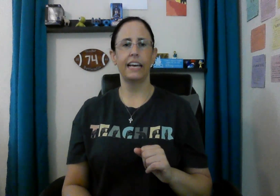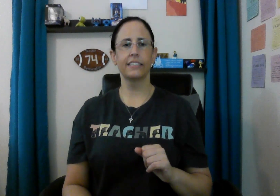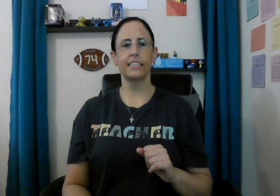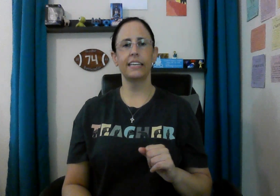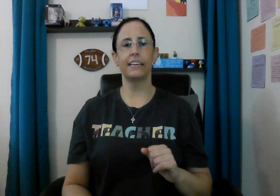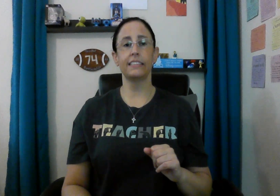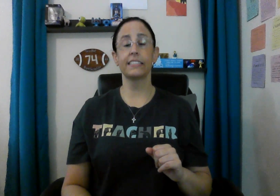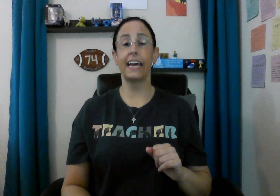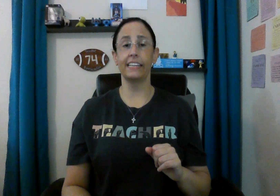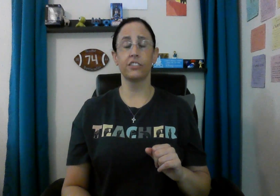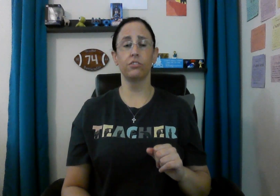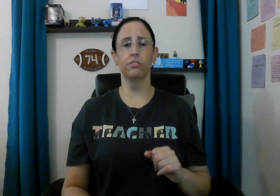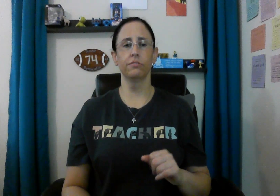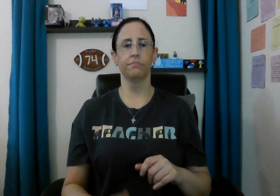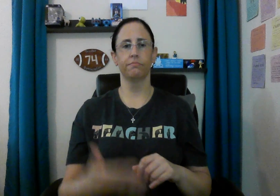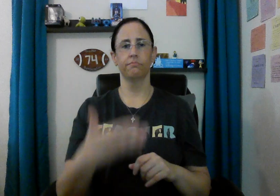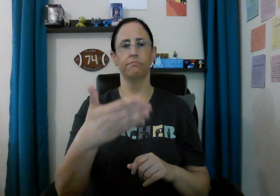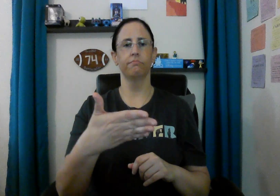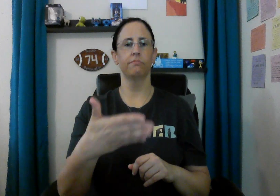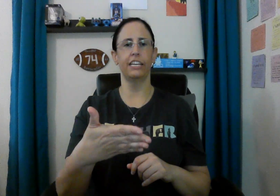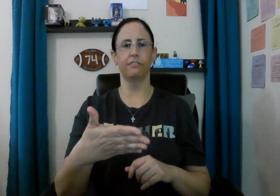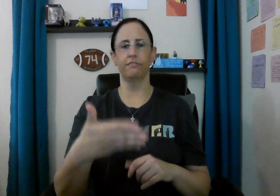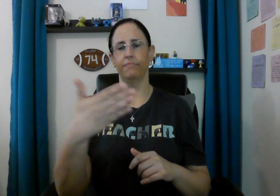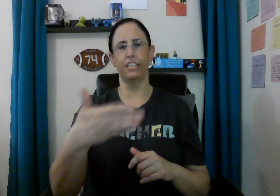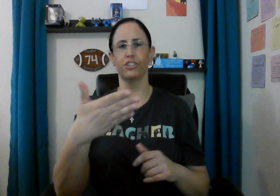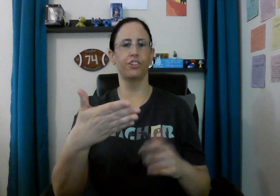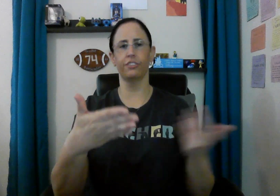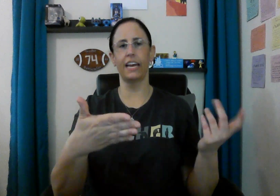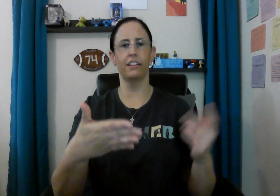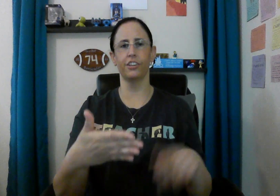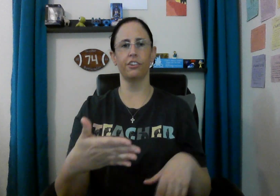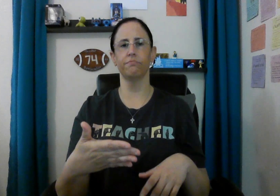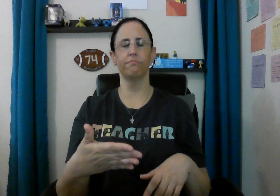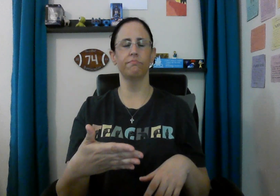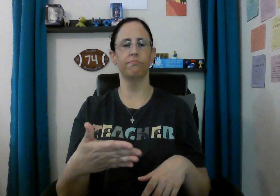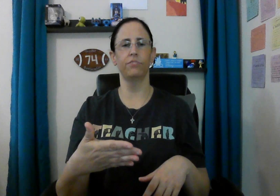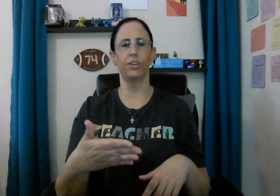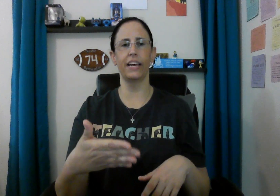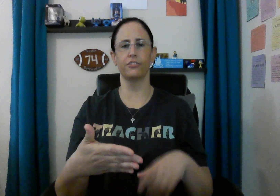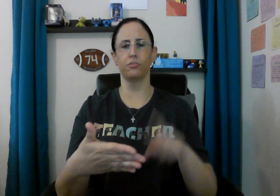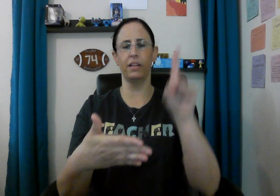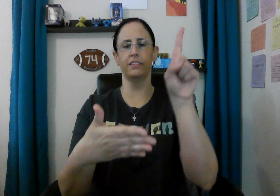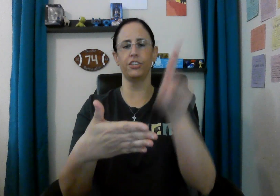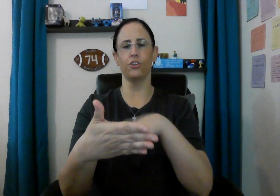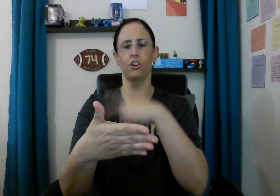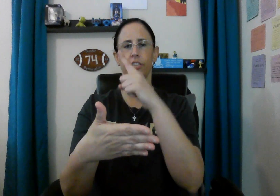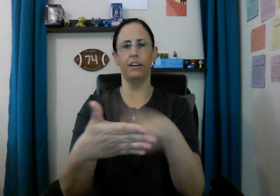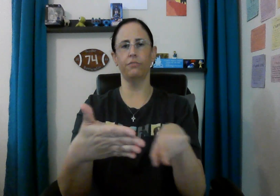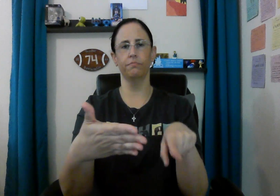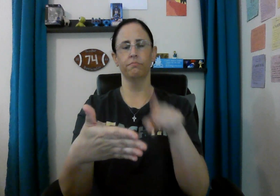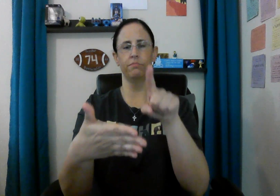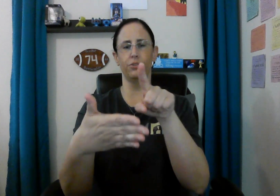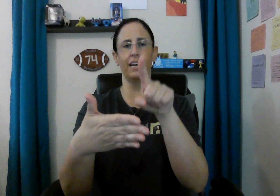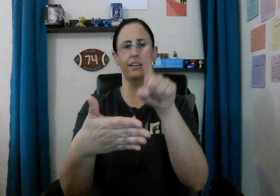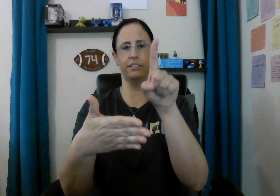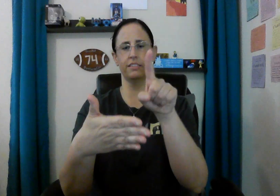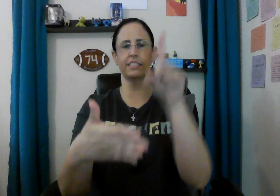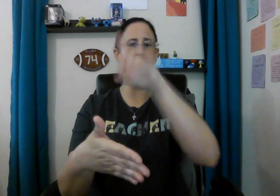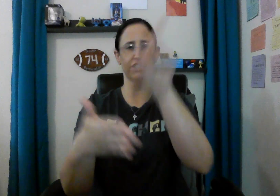Next is canceled. Here's your calendar. You canceled plans, you cross it out. Do an X. It's not just